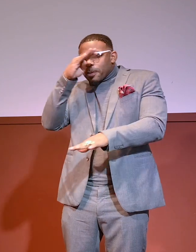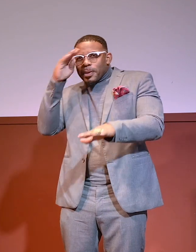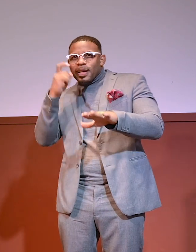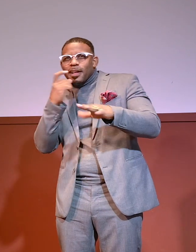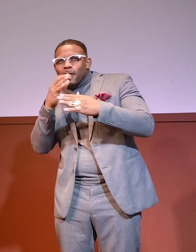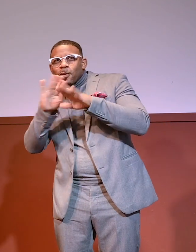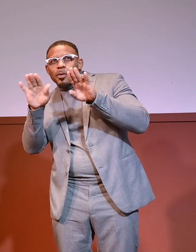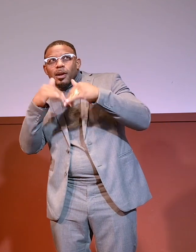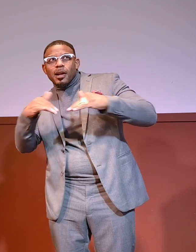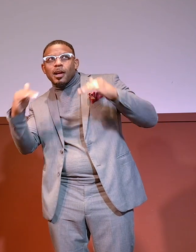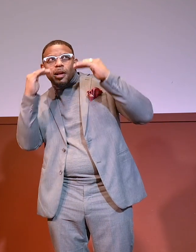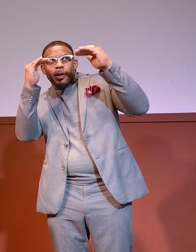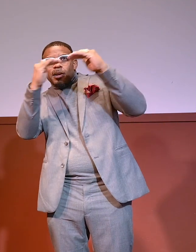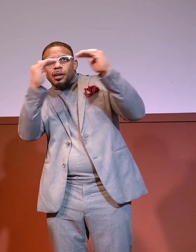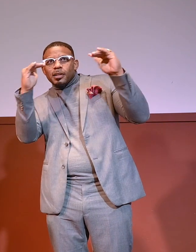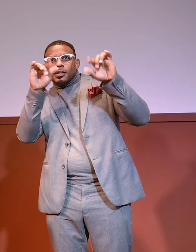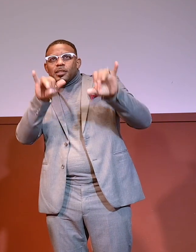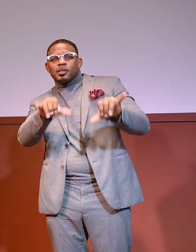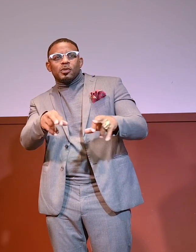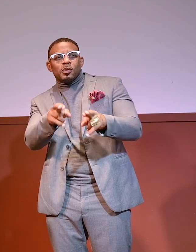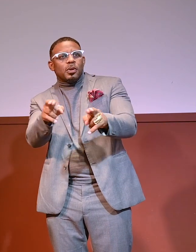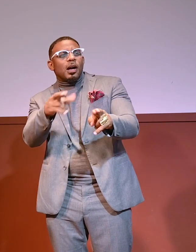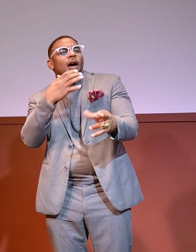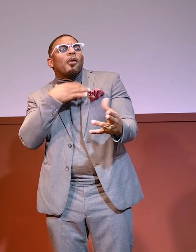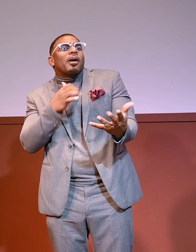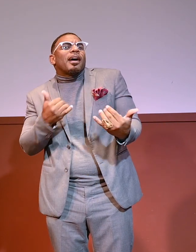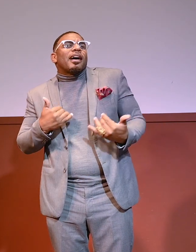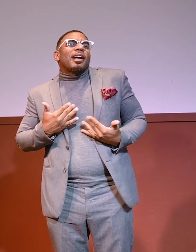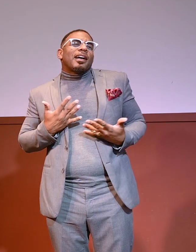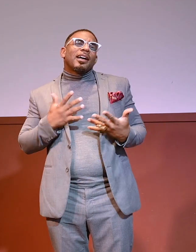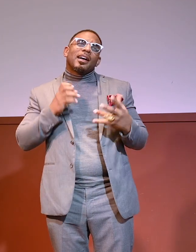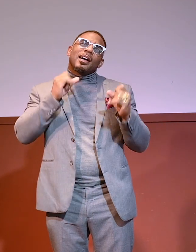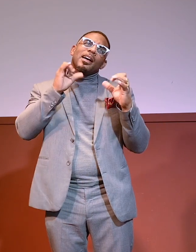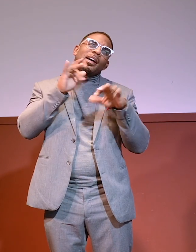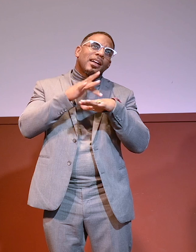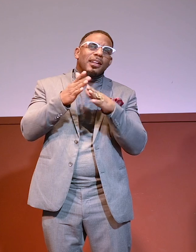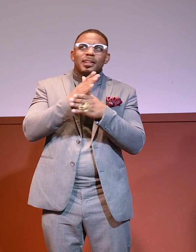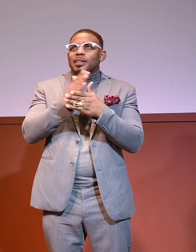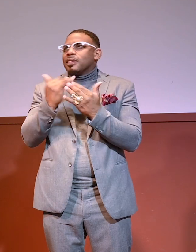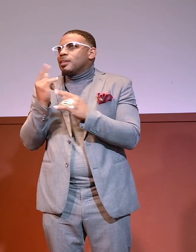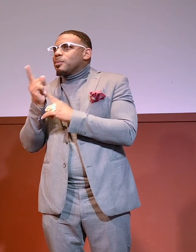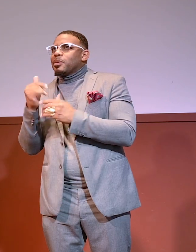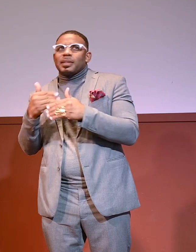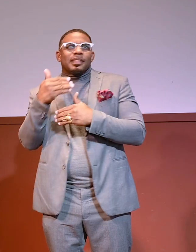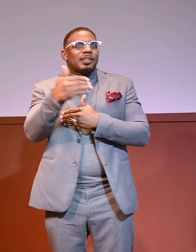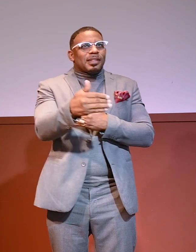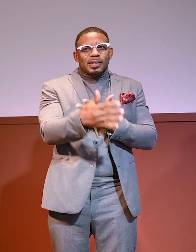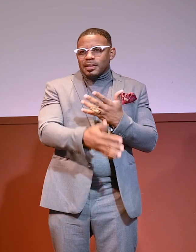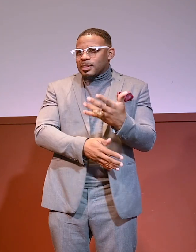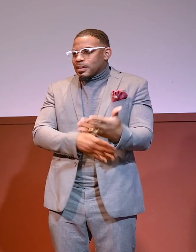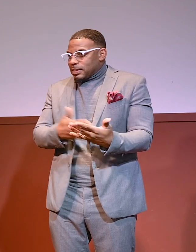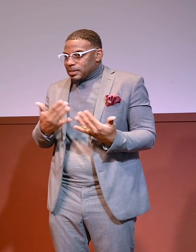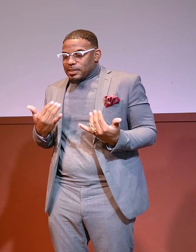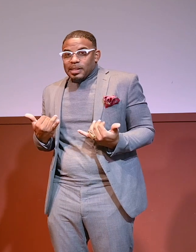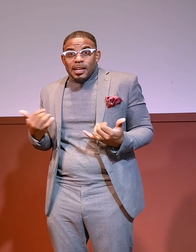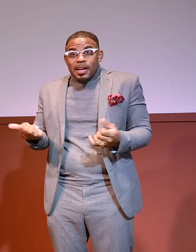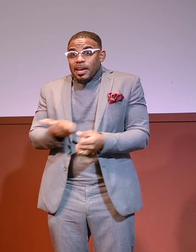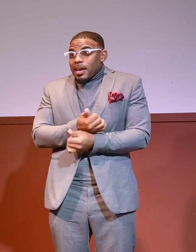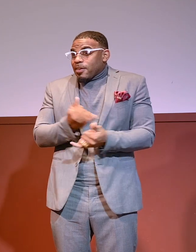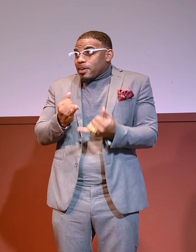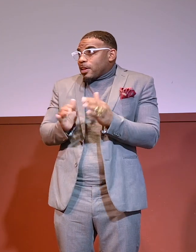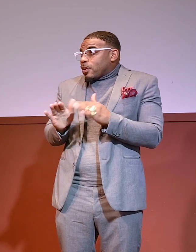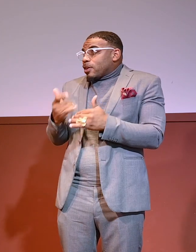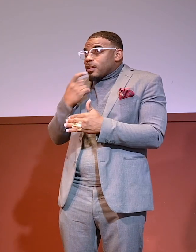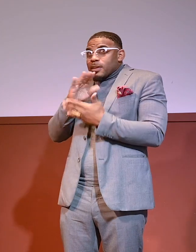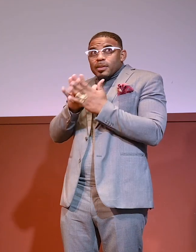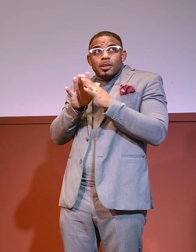room above the Walgreens off Twin Knolls Road. Wish I had that pocket of space between this moment and the next. Today, every glass room becomes